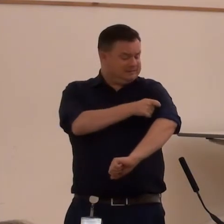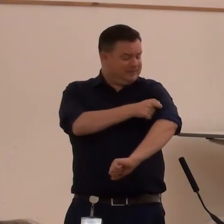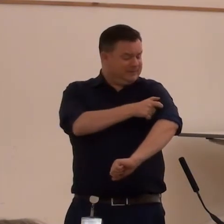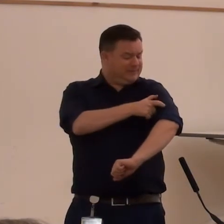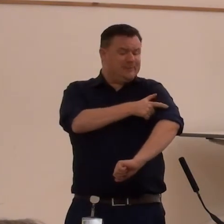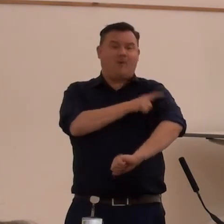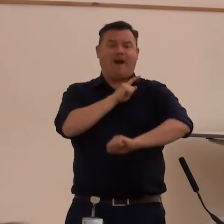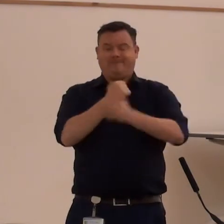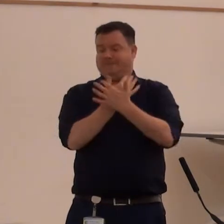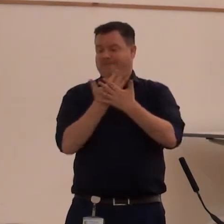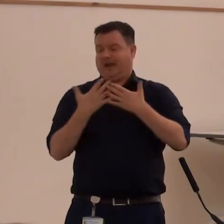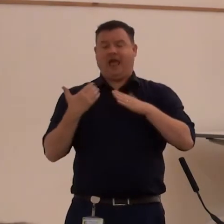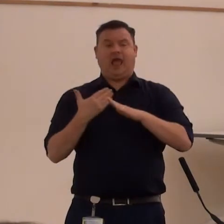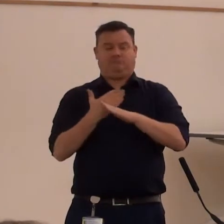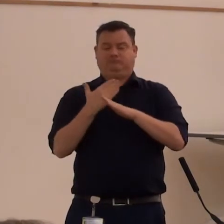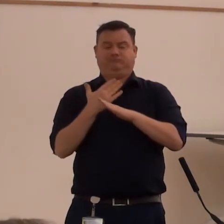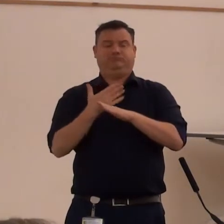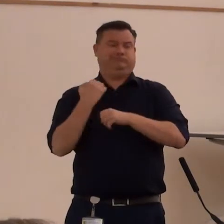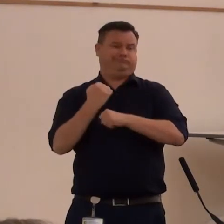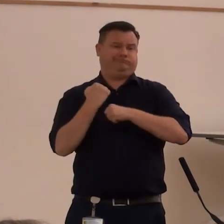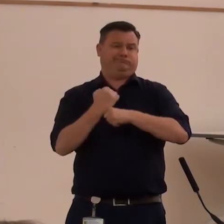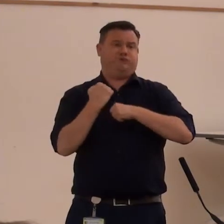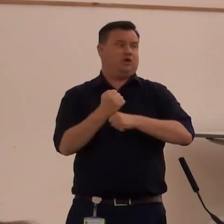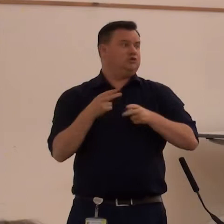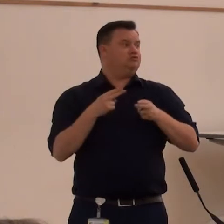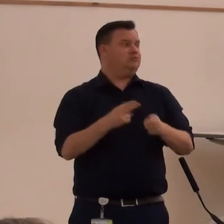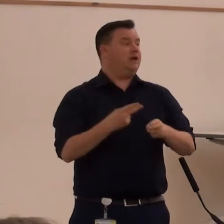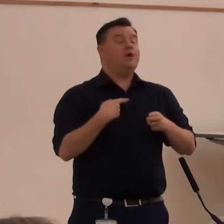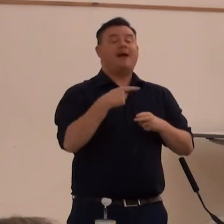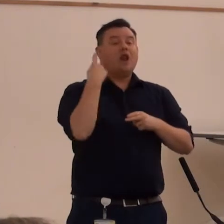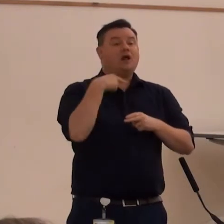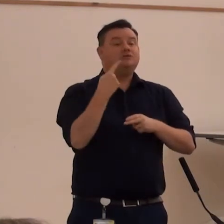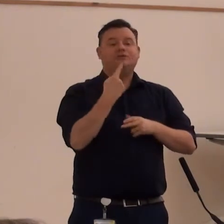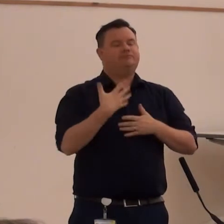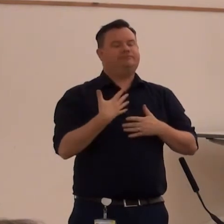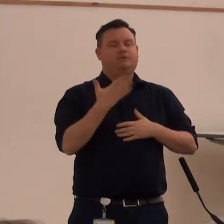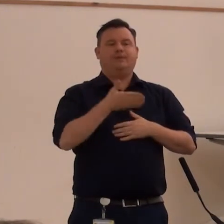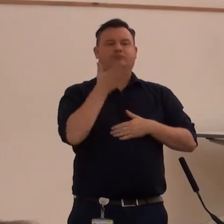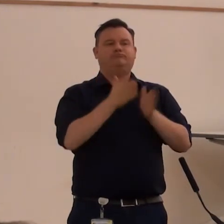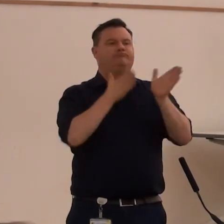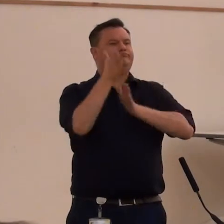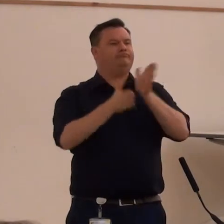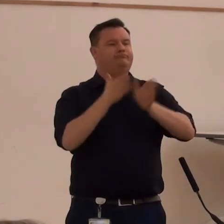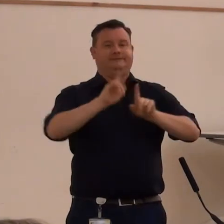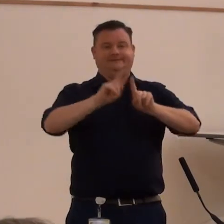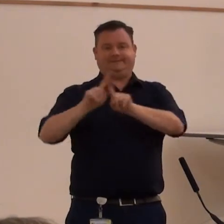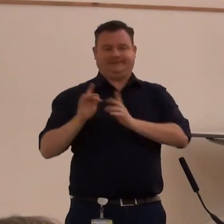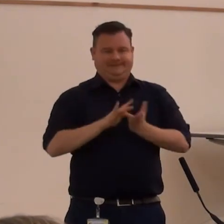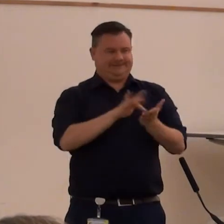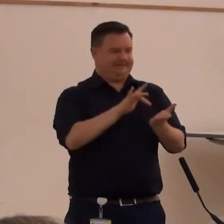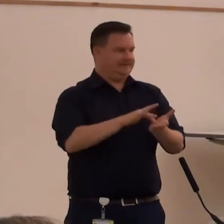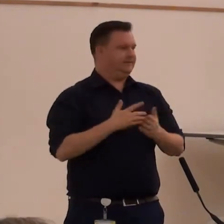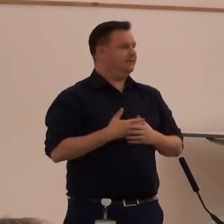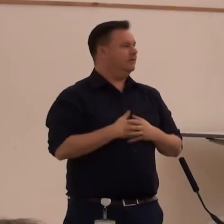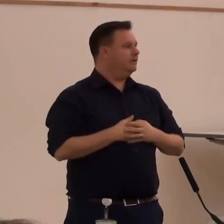many actions on the street. So we weren't just in London, we were travelling around different cities. So we went